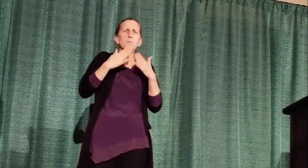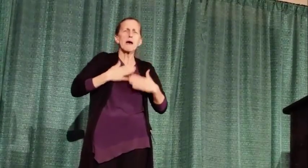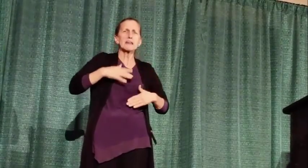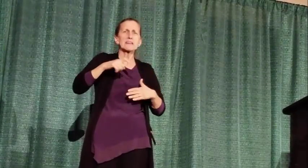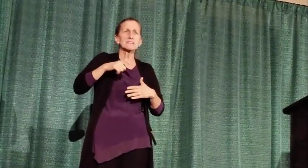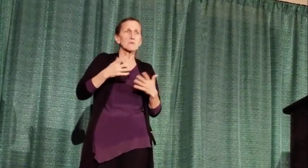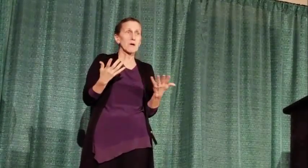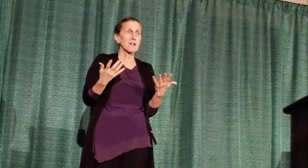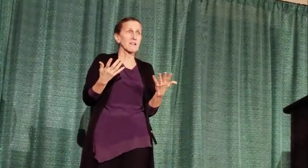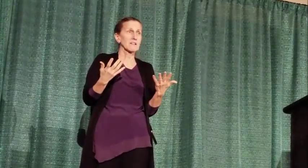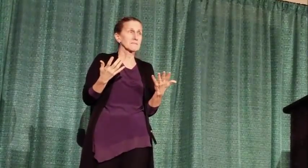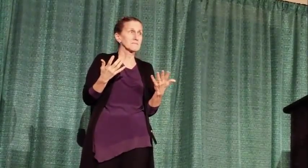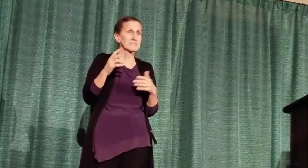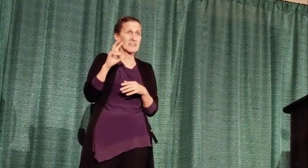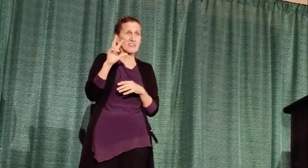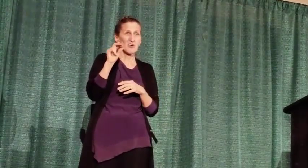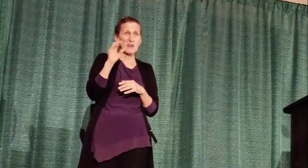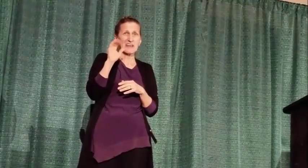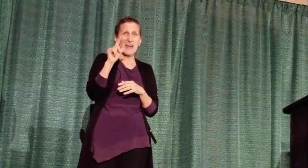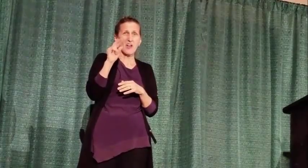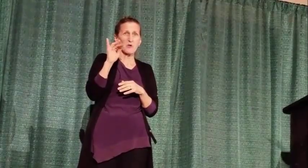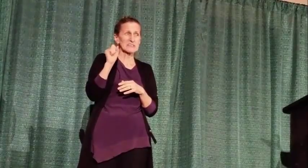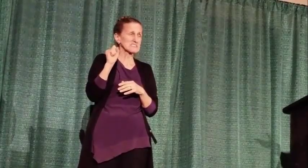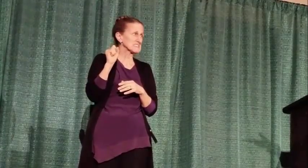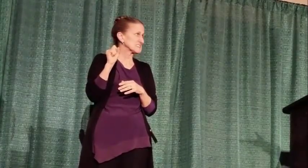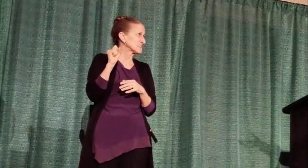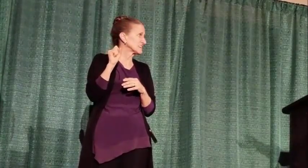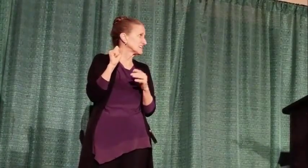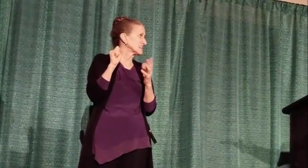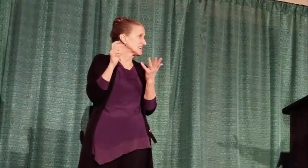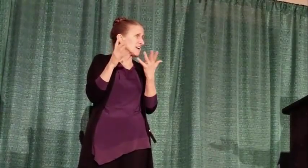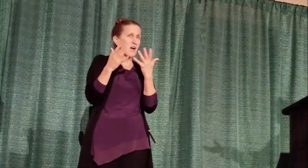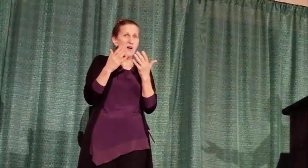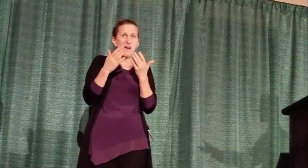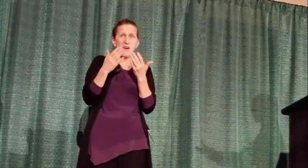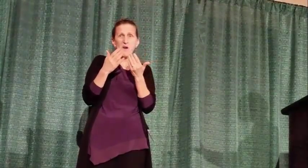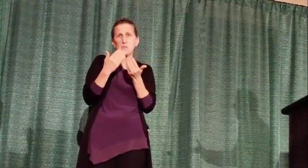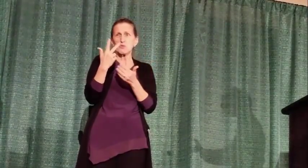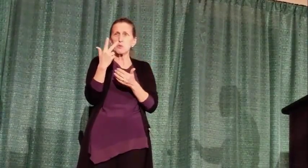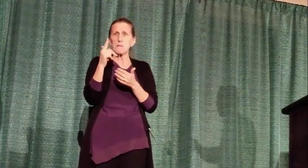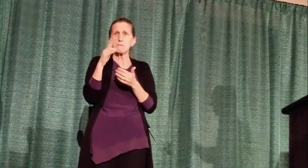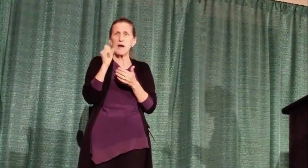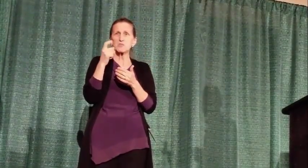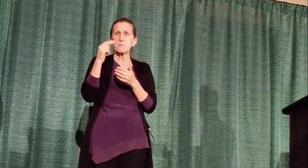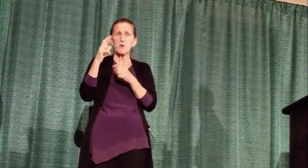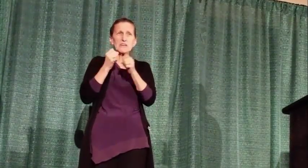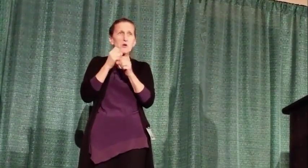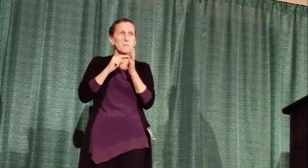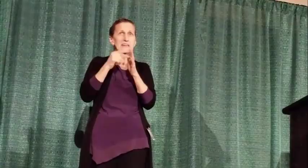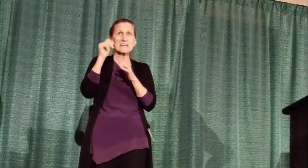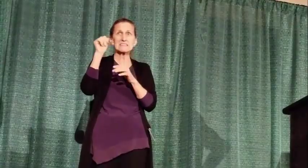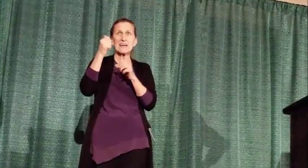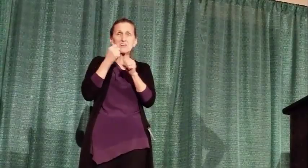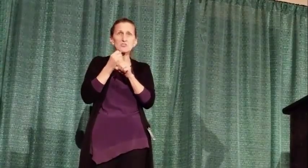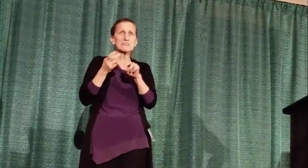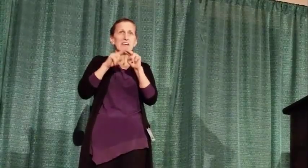Well, 30 calories times 365 days a year, that comes out to almost 3 pounds a year. That's like in 10 years, you just gained 30 pounds.